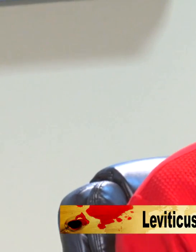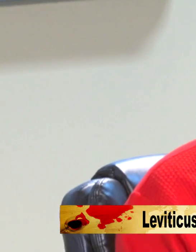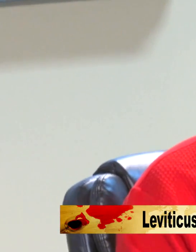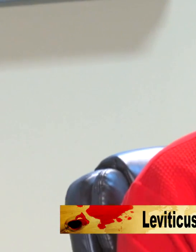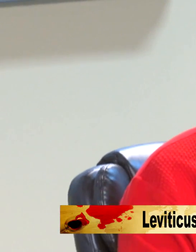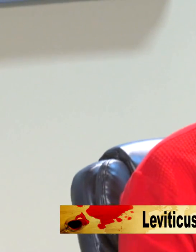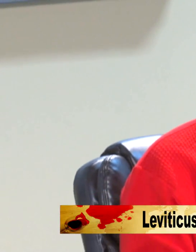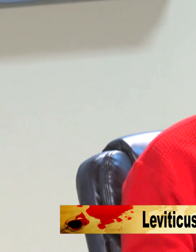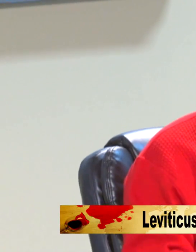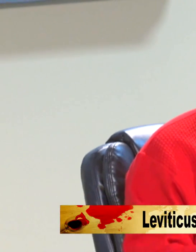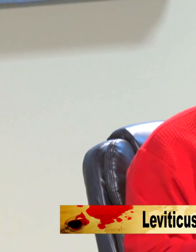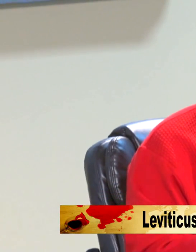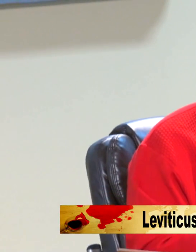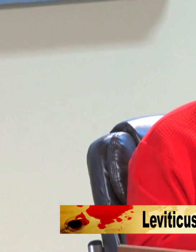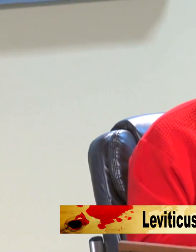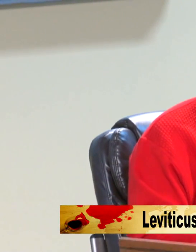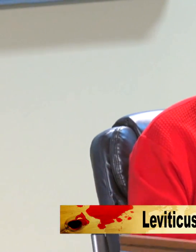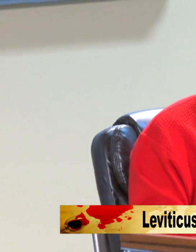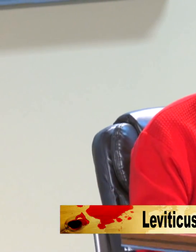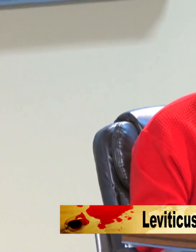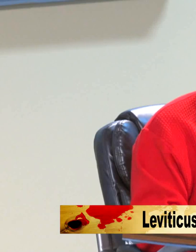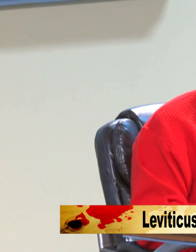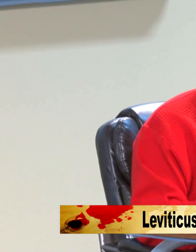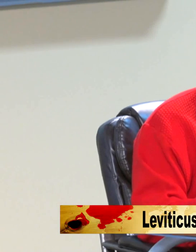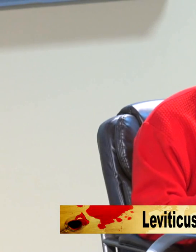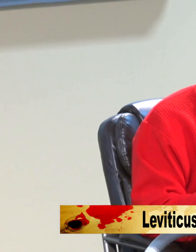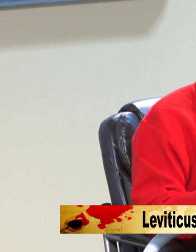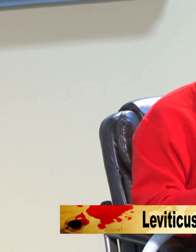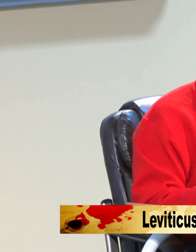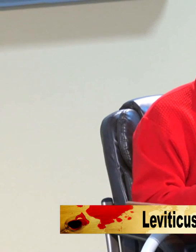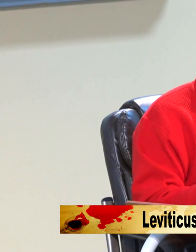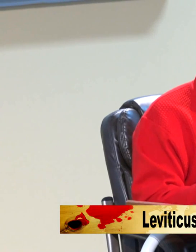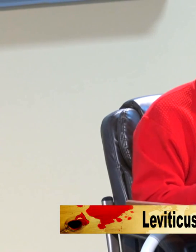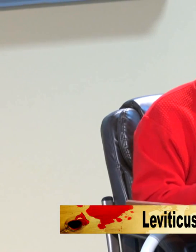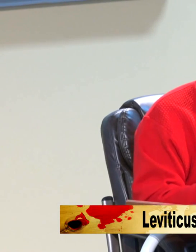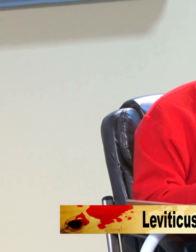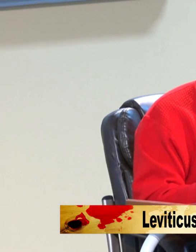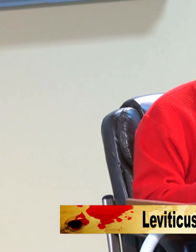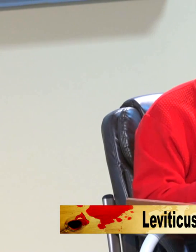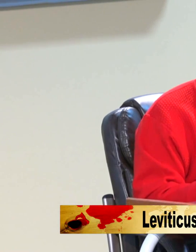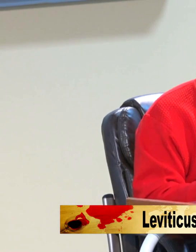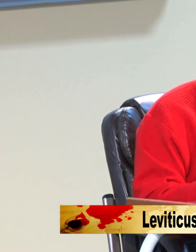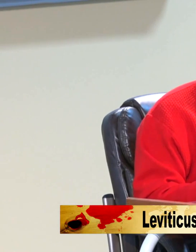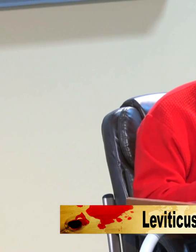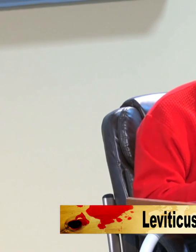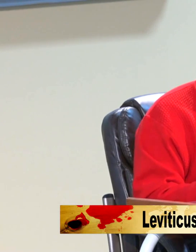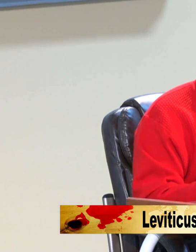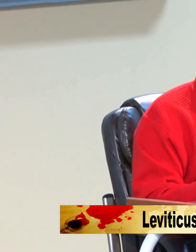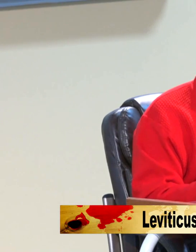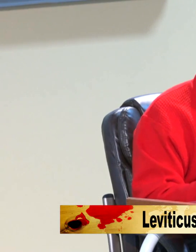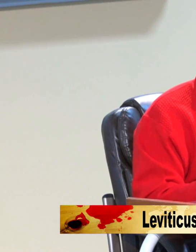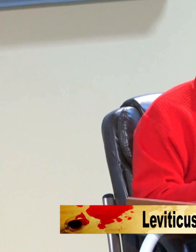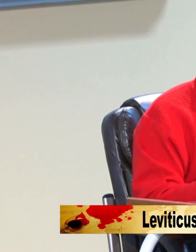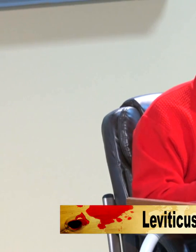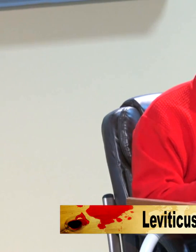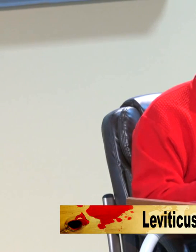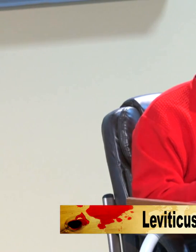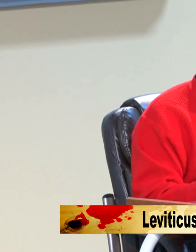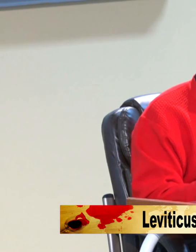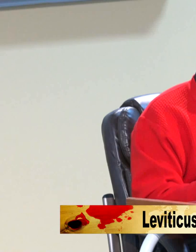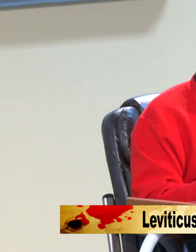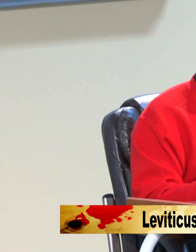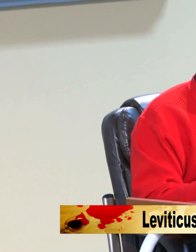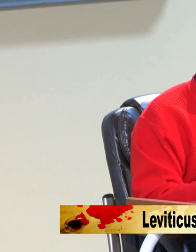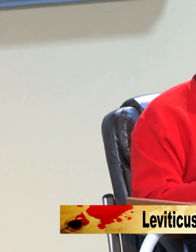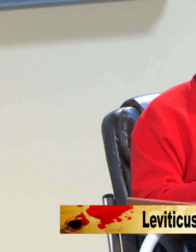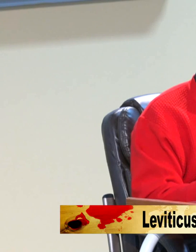have done somewhat against any of the commandments of the Lord concerning things which should not be done and are guilty. Go ahead. When the sin which they